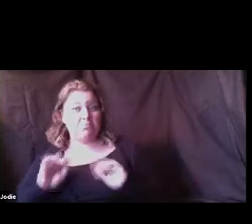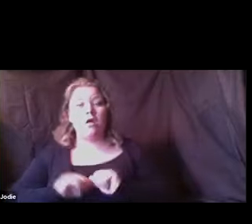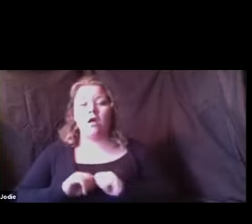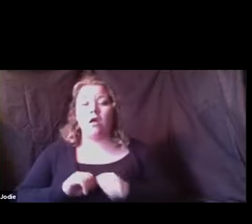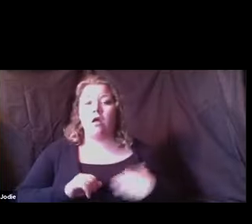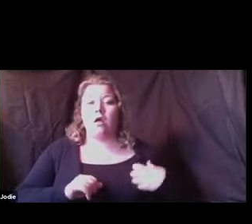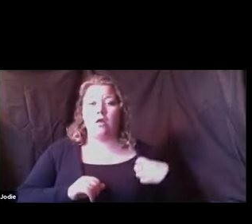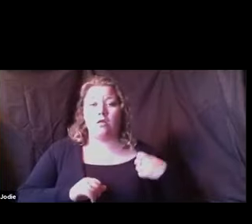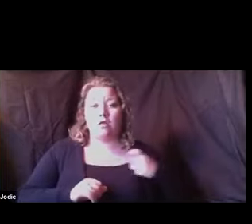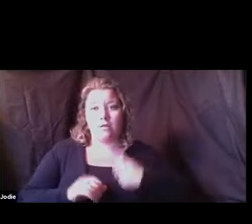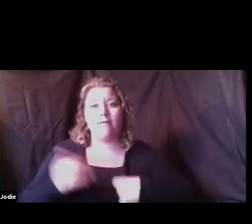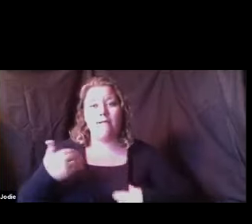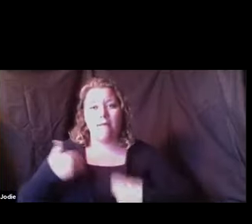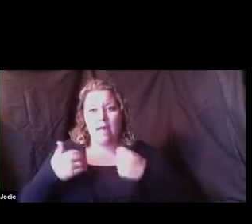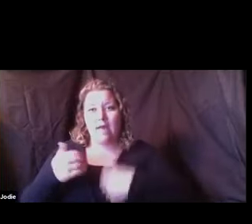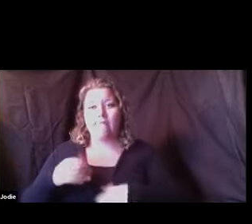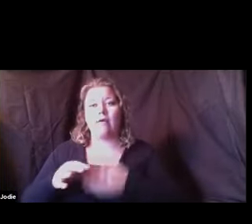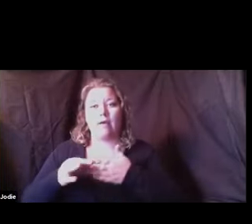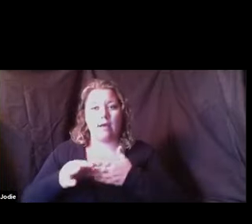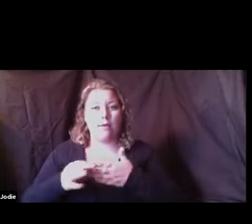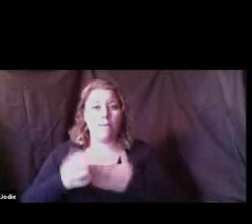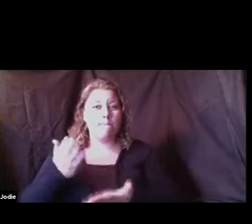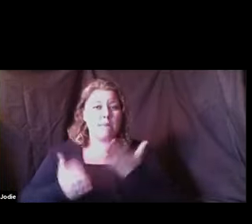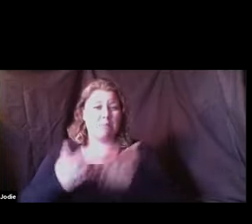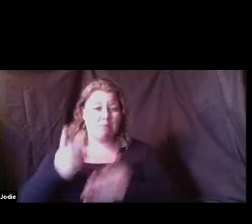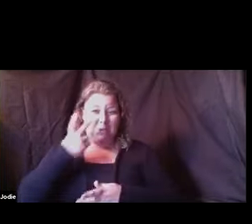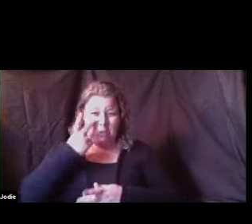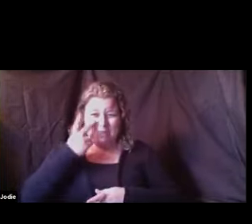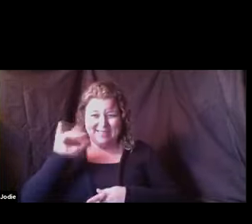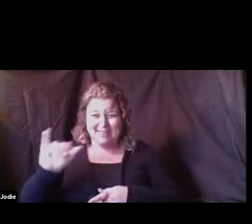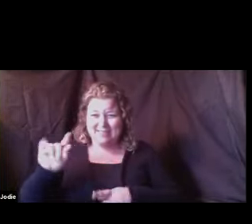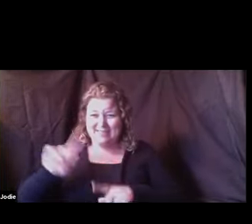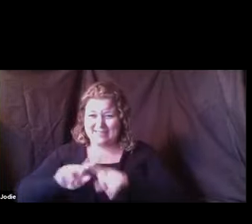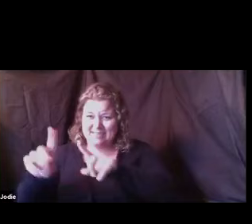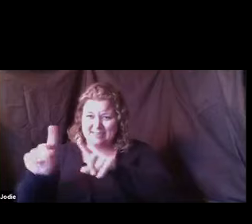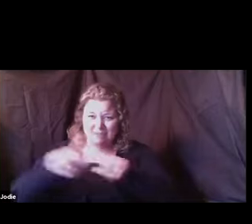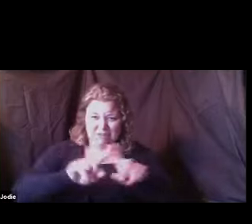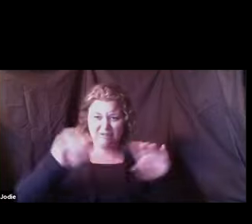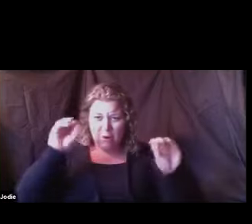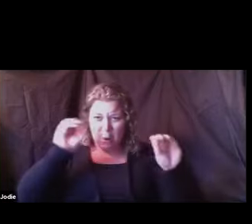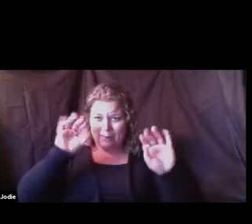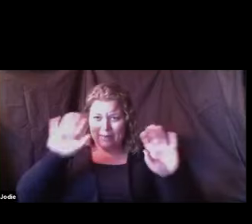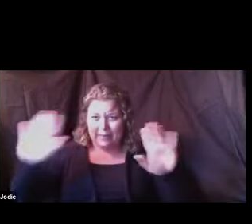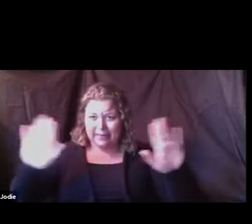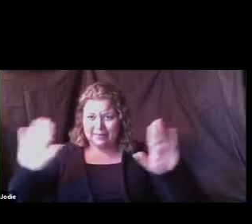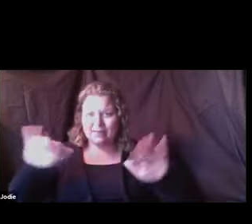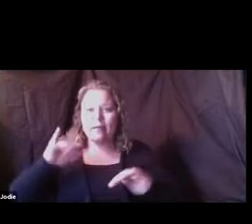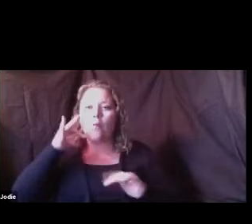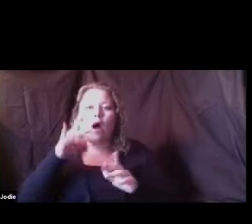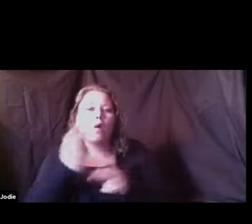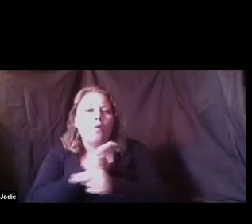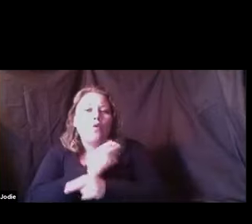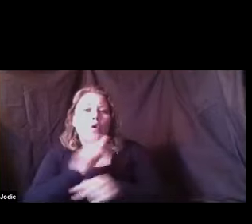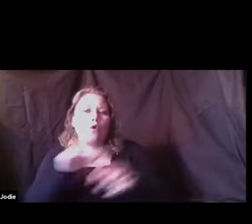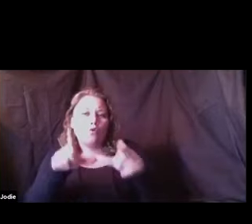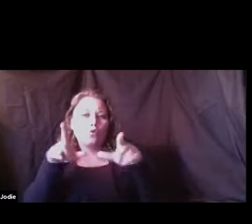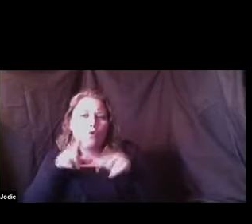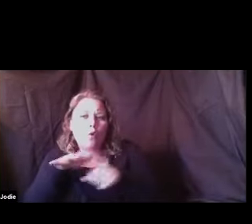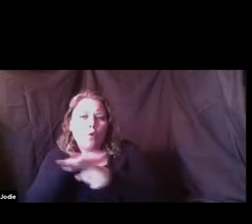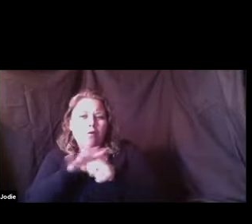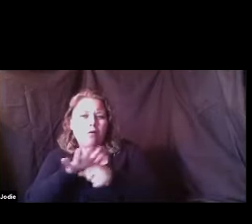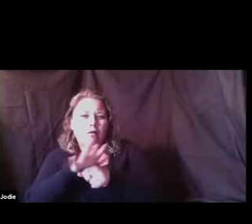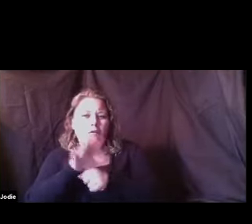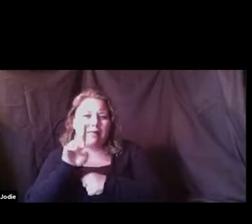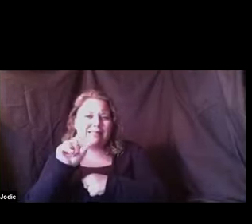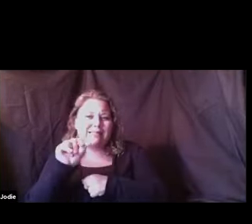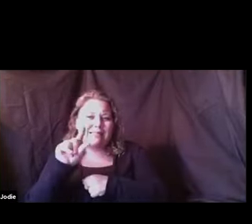is guidance and you might see this discrepancy in guidance. That's the reason why we're using local data. And I would say whenever possible,